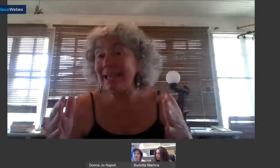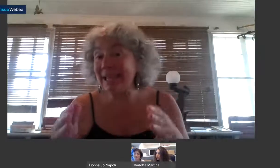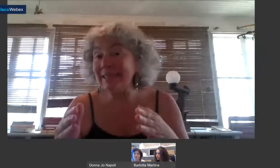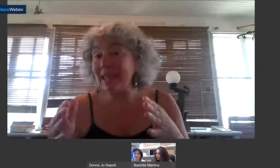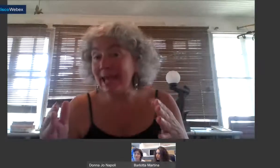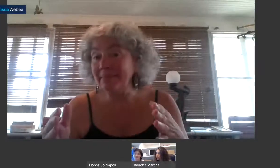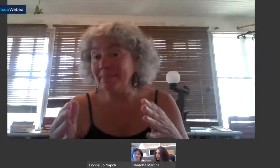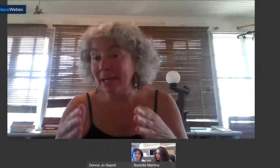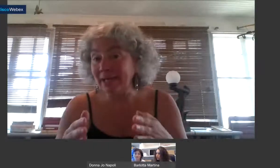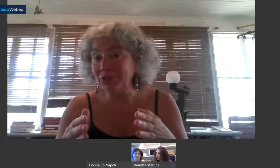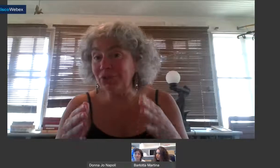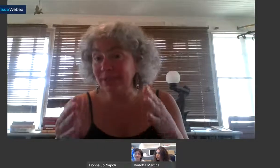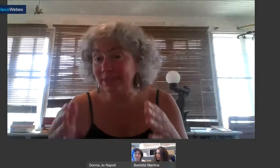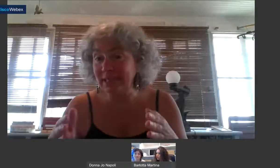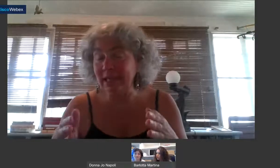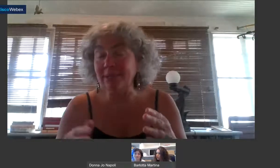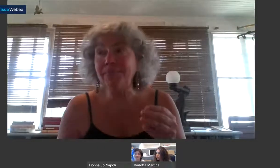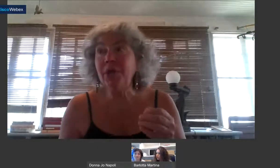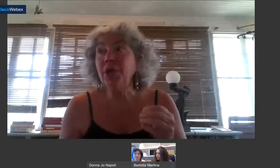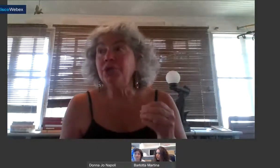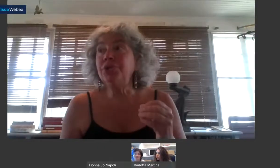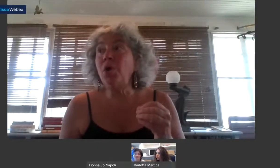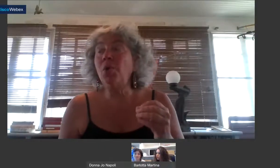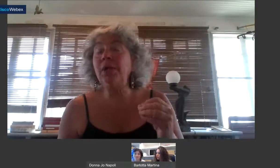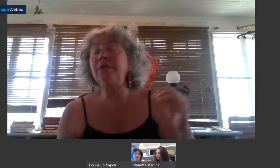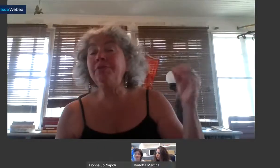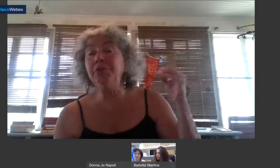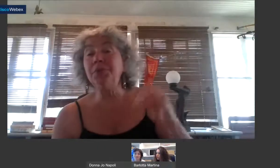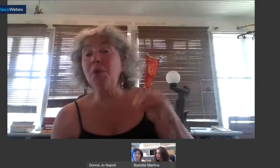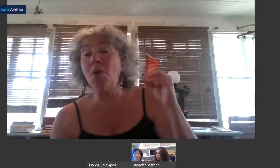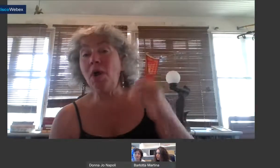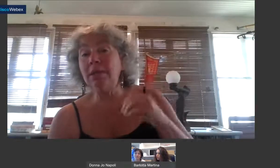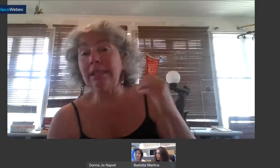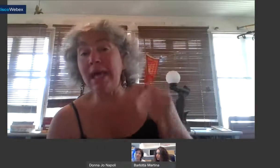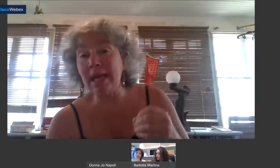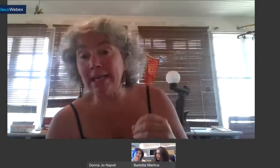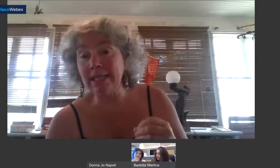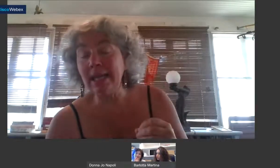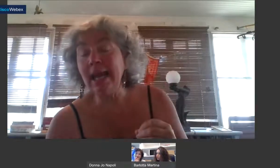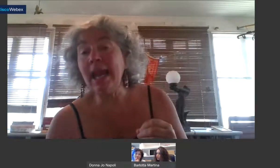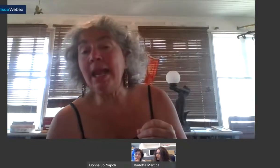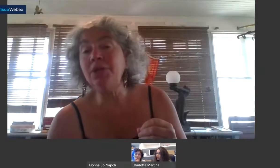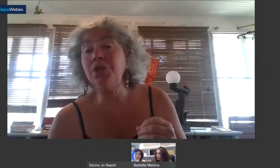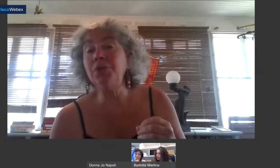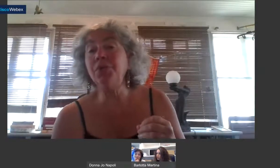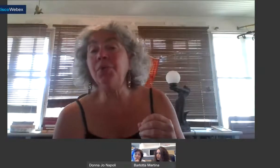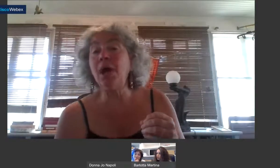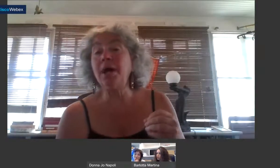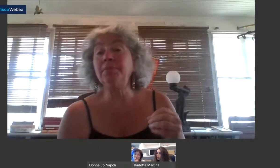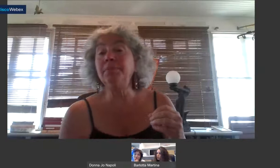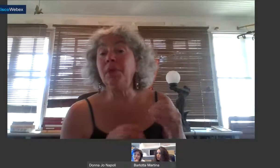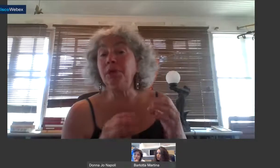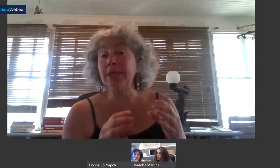take that much to see it. So if you go online and you look